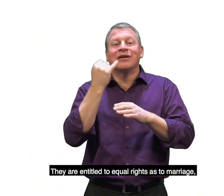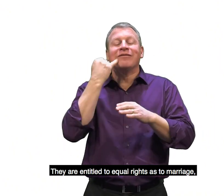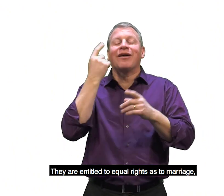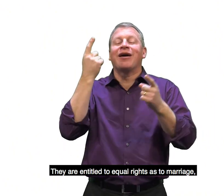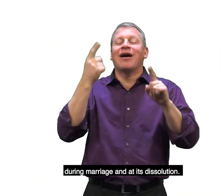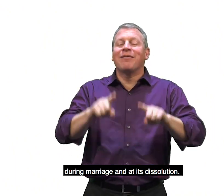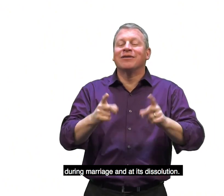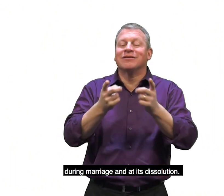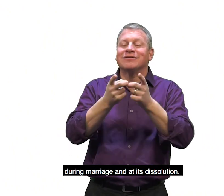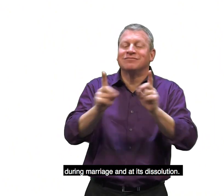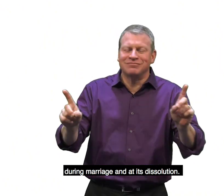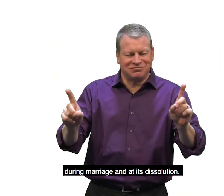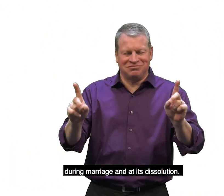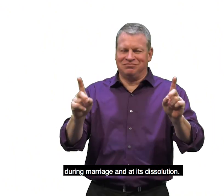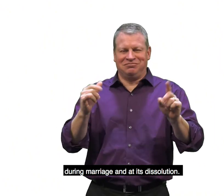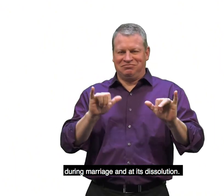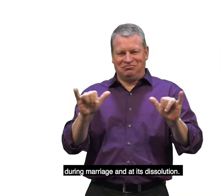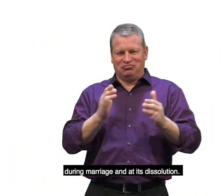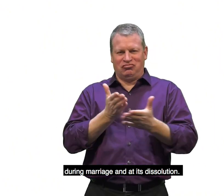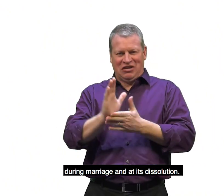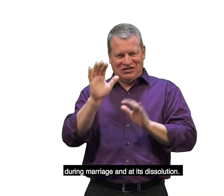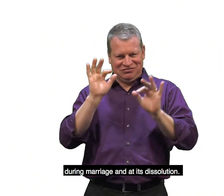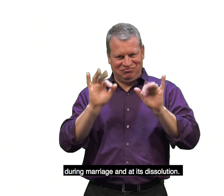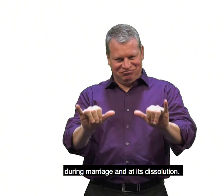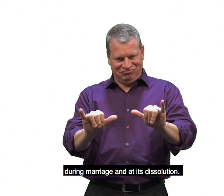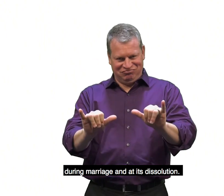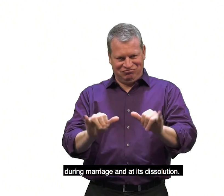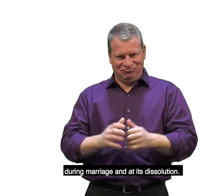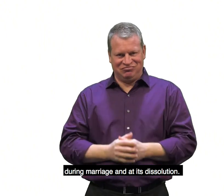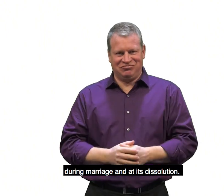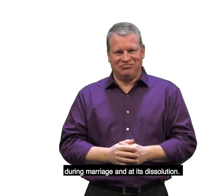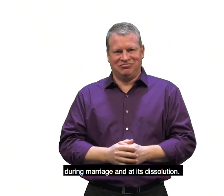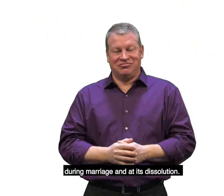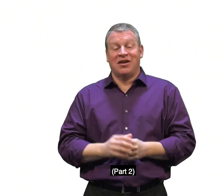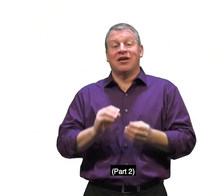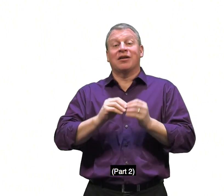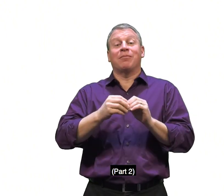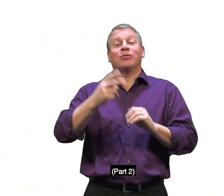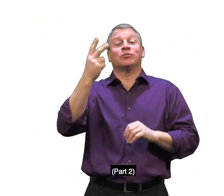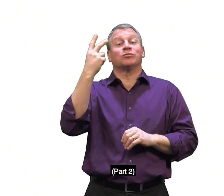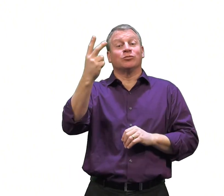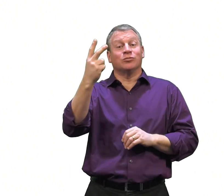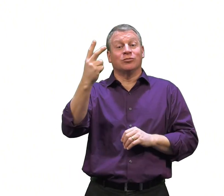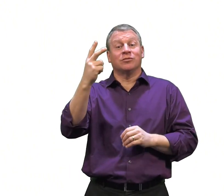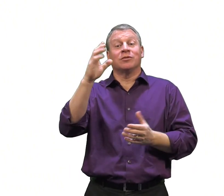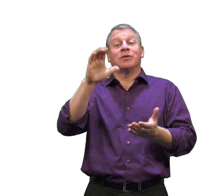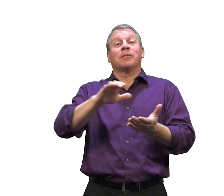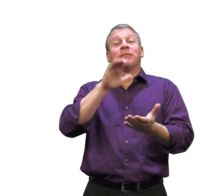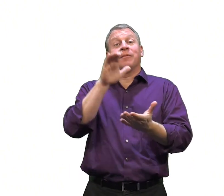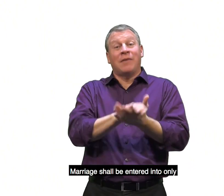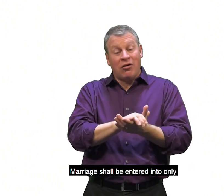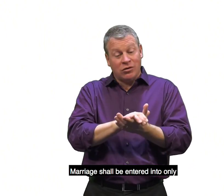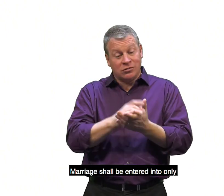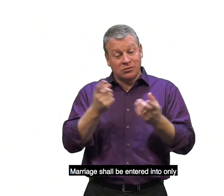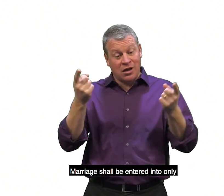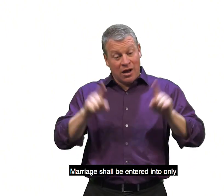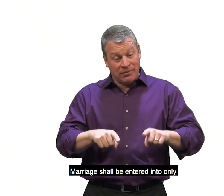to marriage, during marriage, and at its dissolution. Part 2. Marriage shall